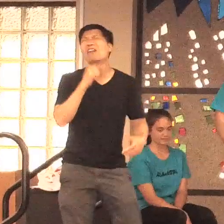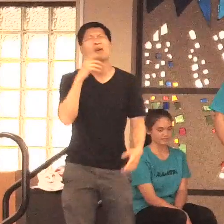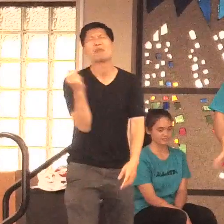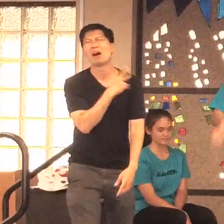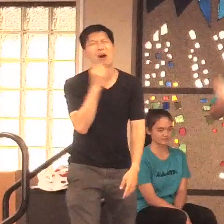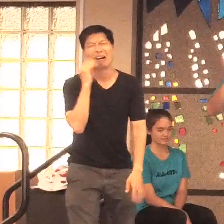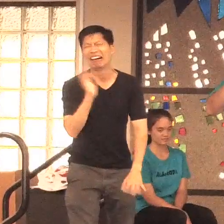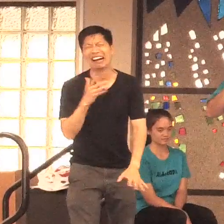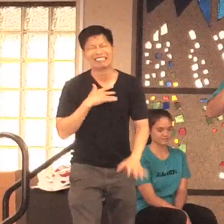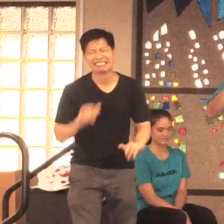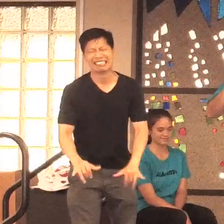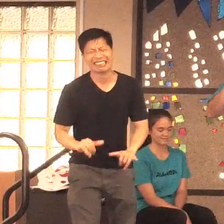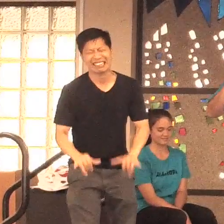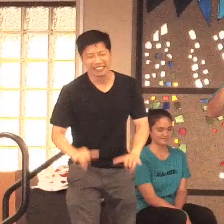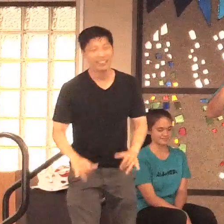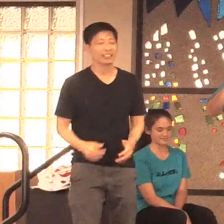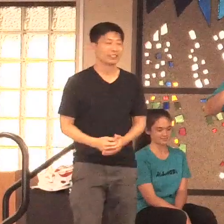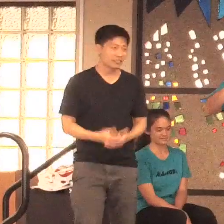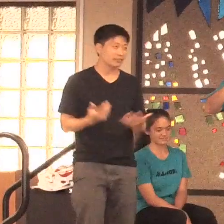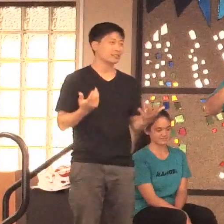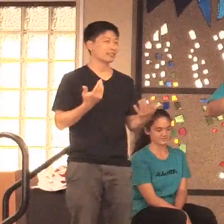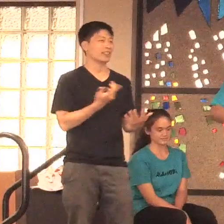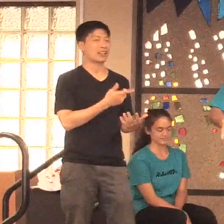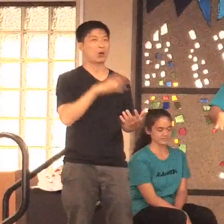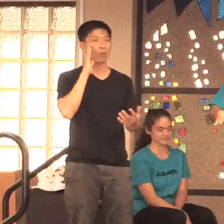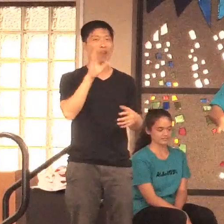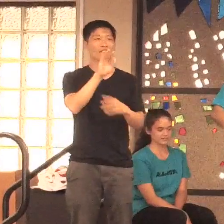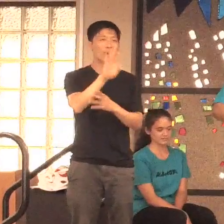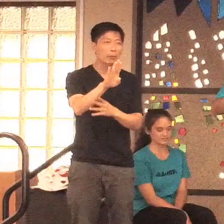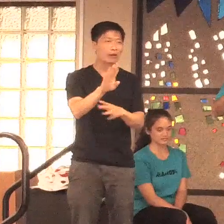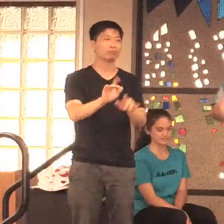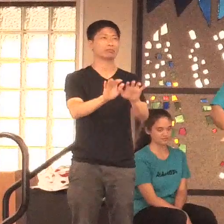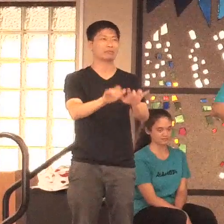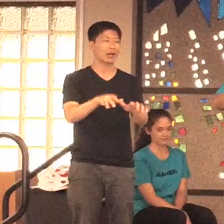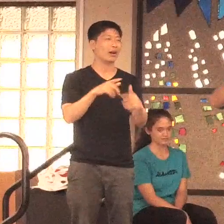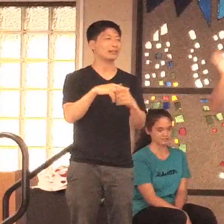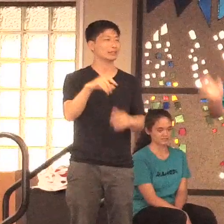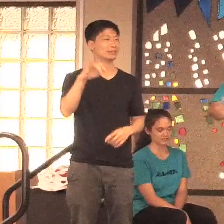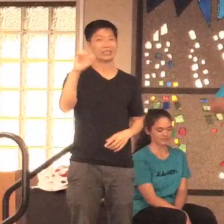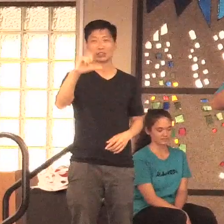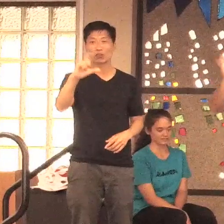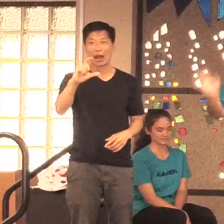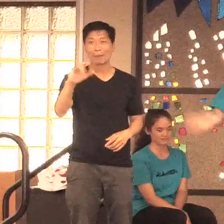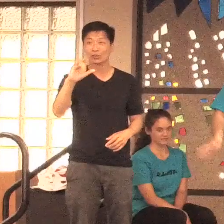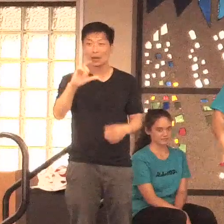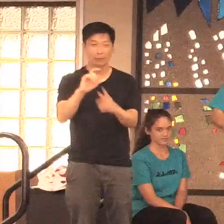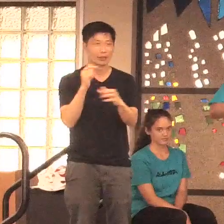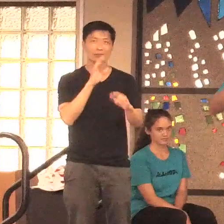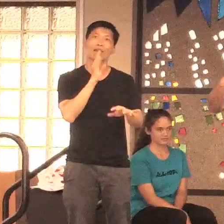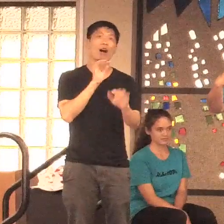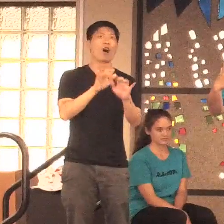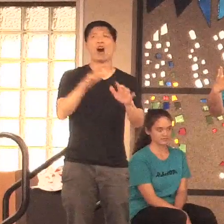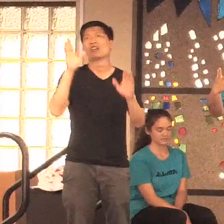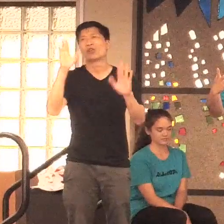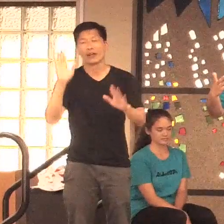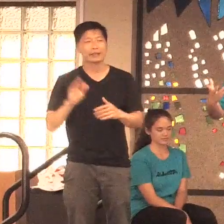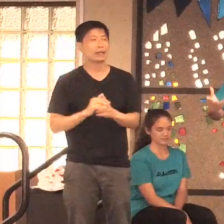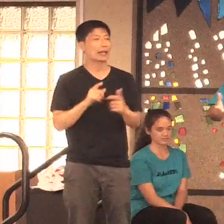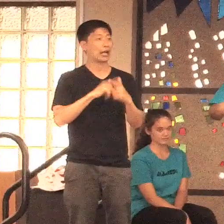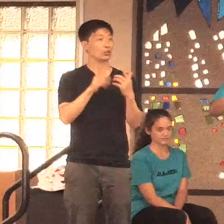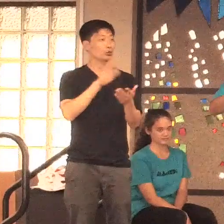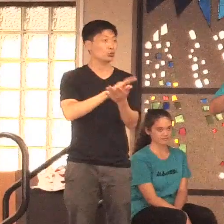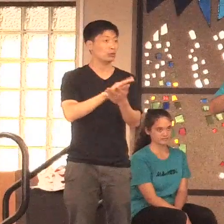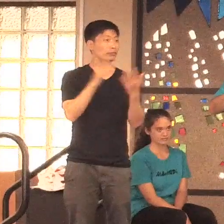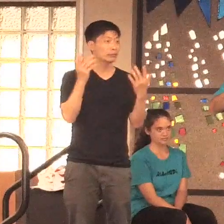want to go home, and you know, they just go on Facebook and Instagram and all that and just talk. And then school